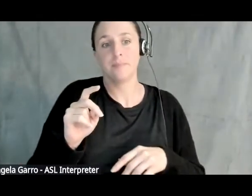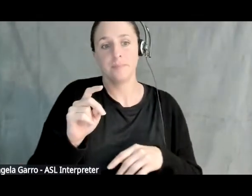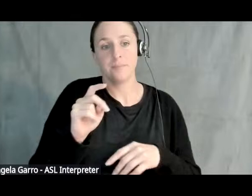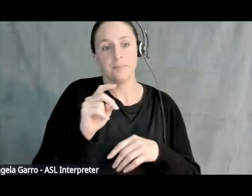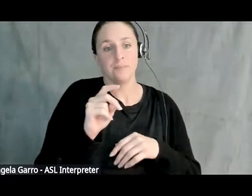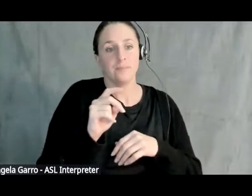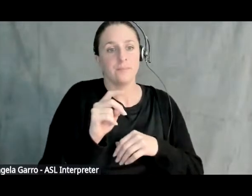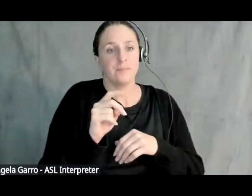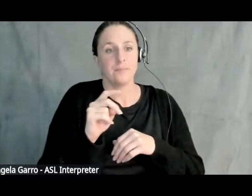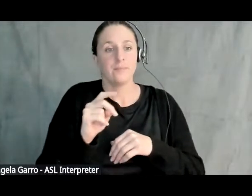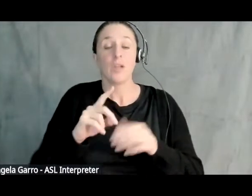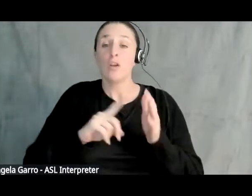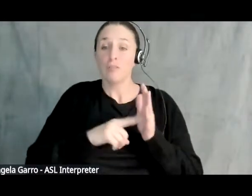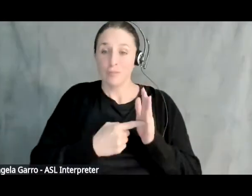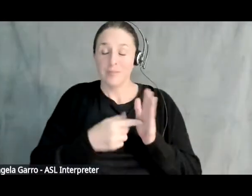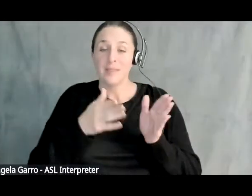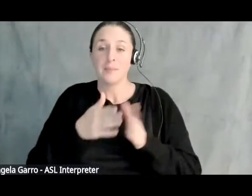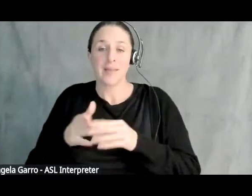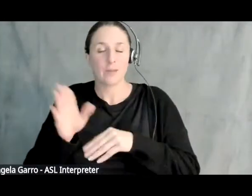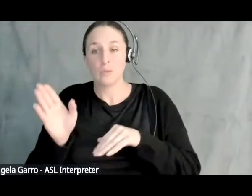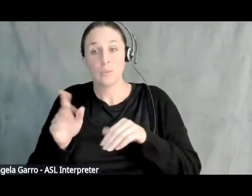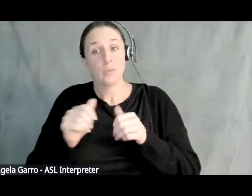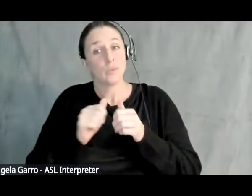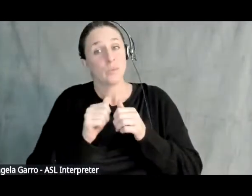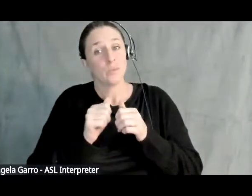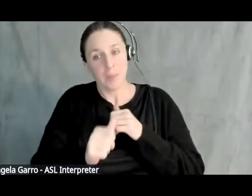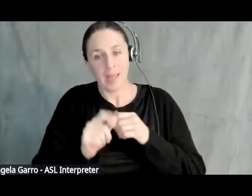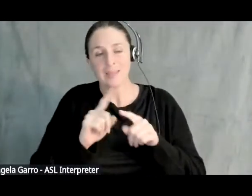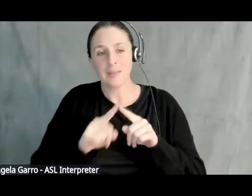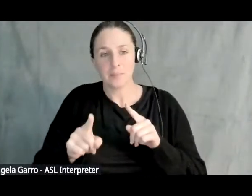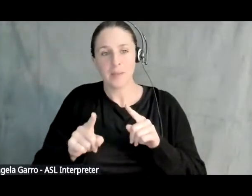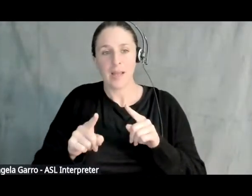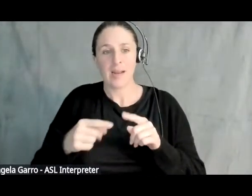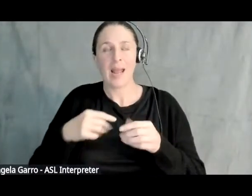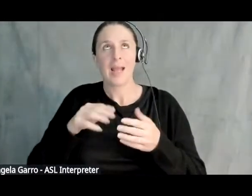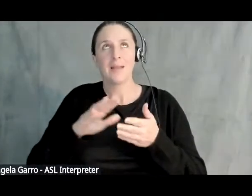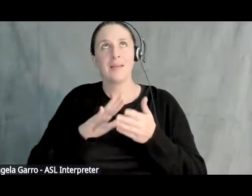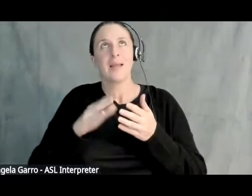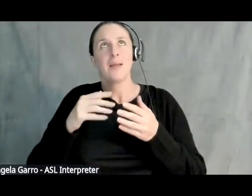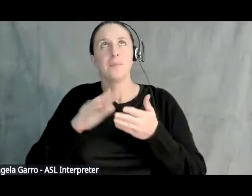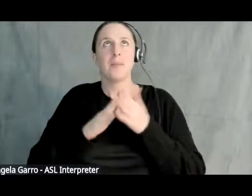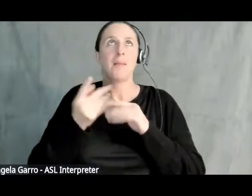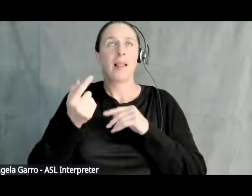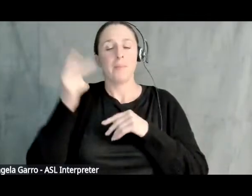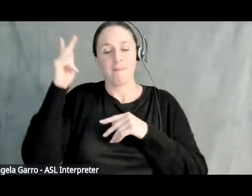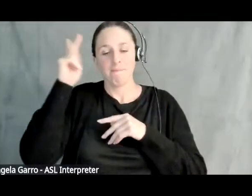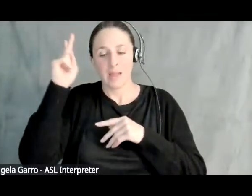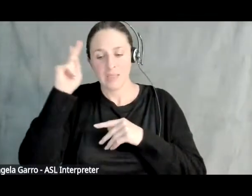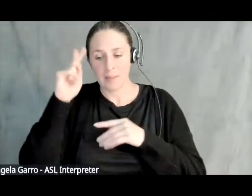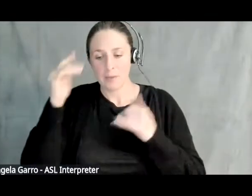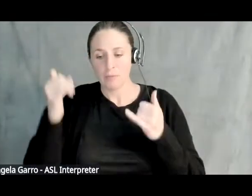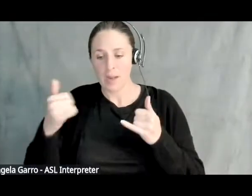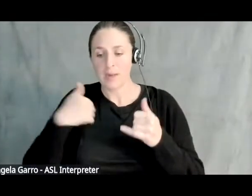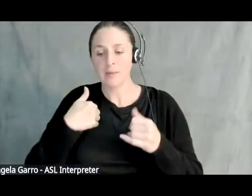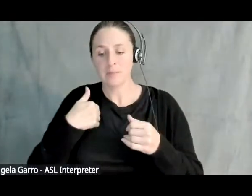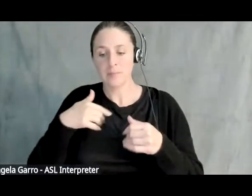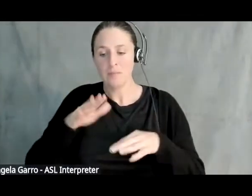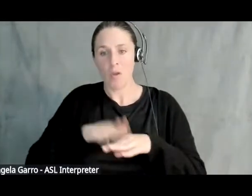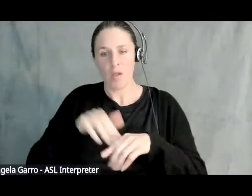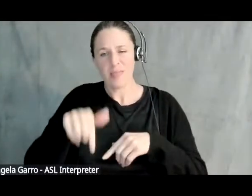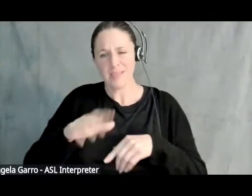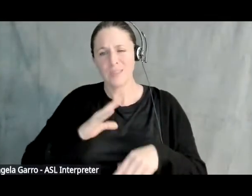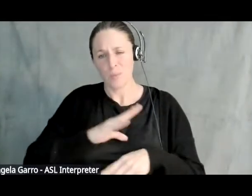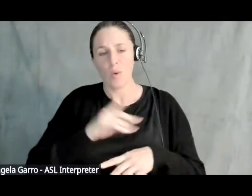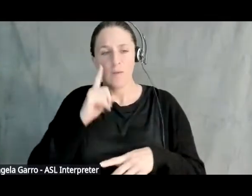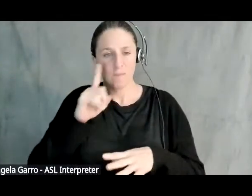So originally I was just going to pass, but I'm getting a little philosophical right now. I've been on this board for quite a few